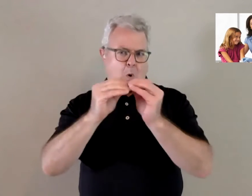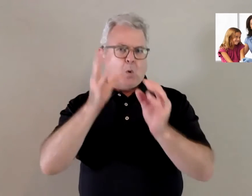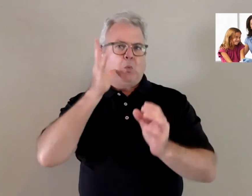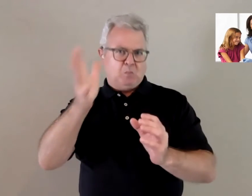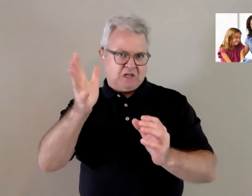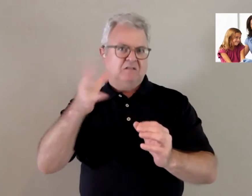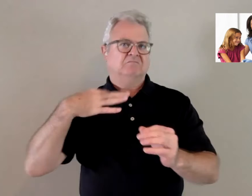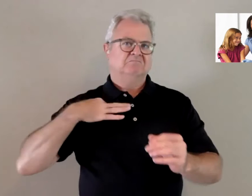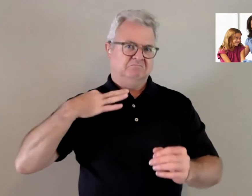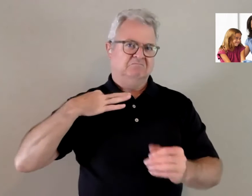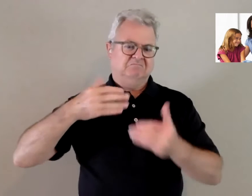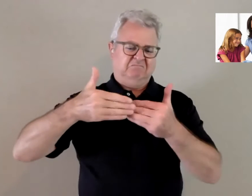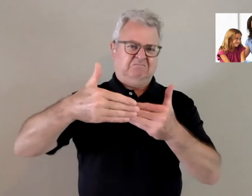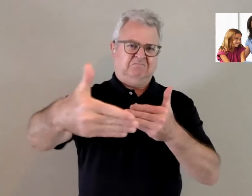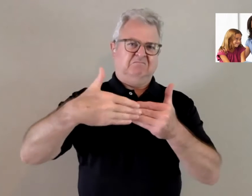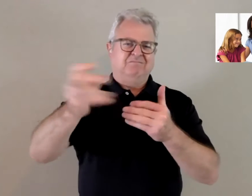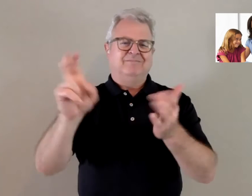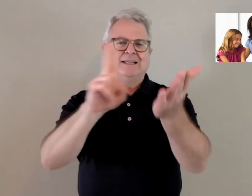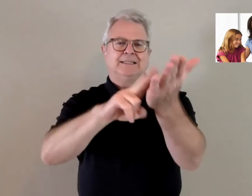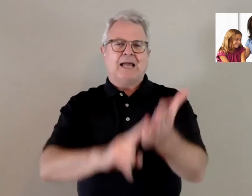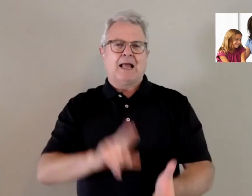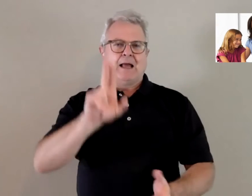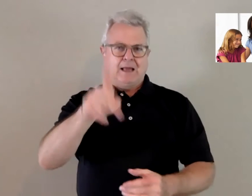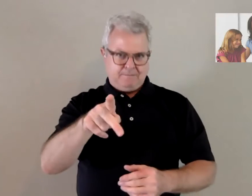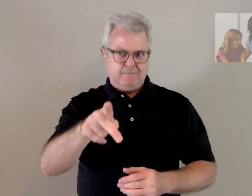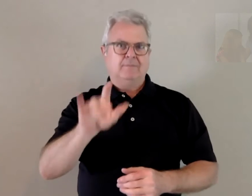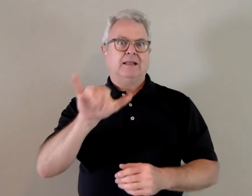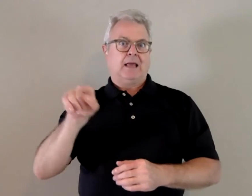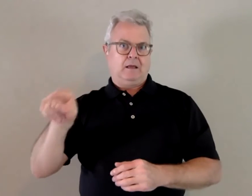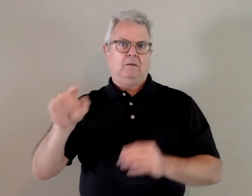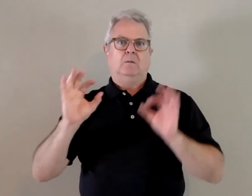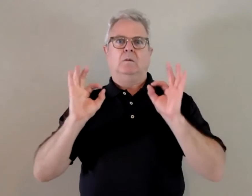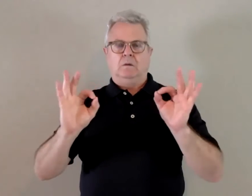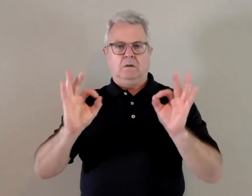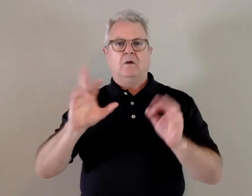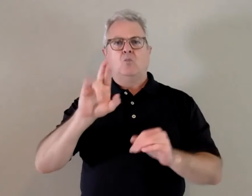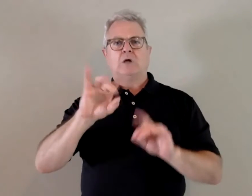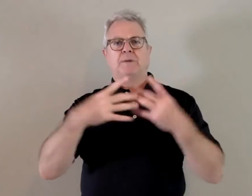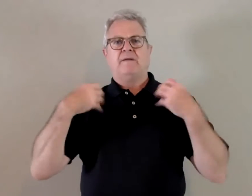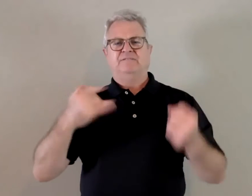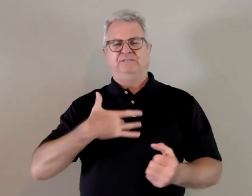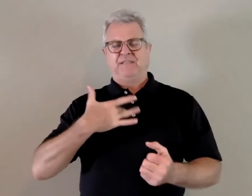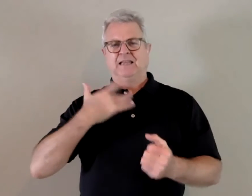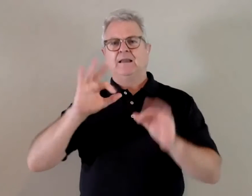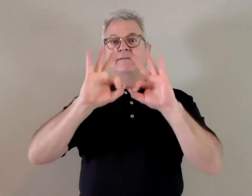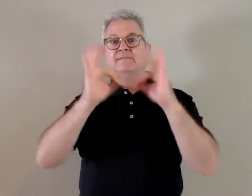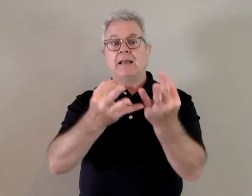out of 134 doctors, 81 have already said yes, that they would participate, and we expect most of the rest will sign